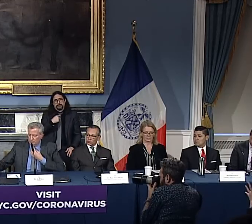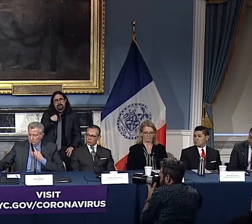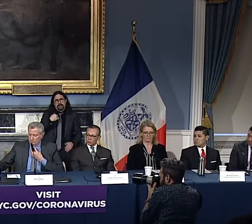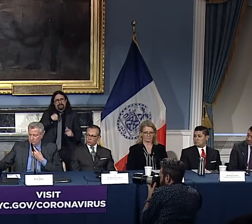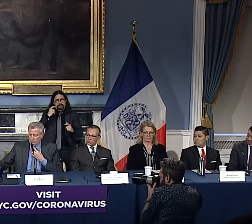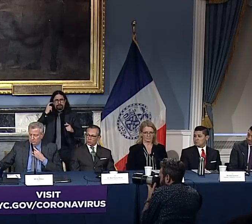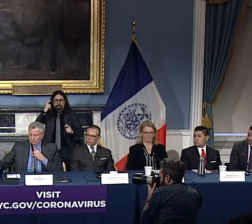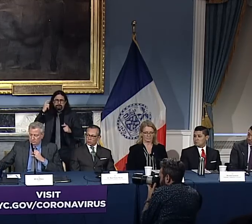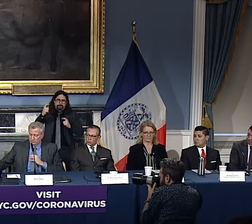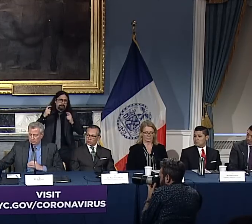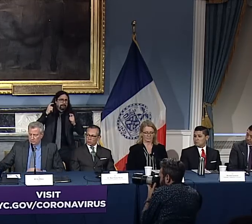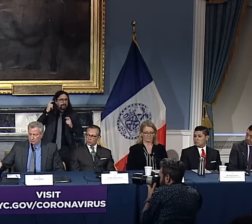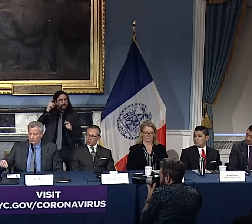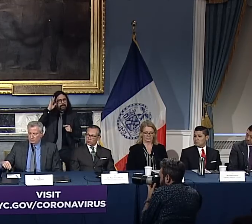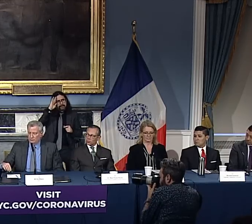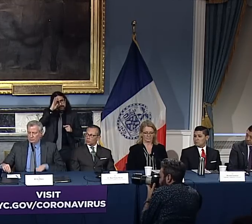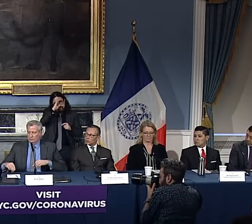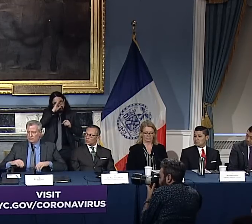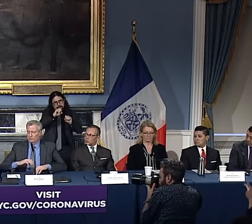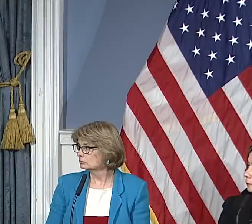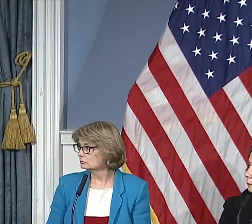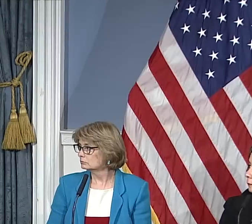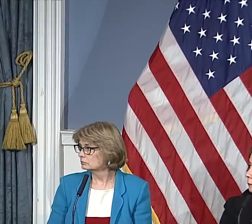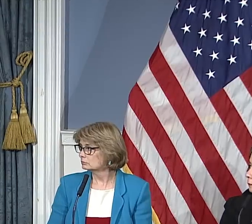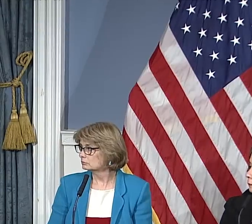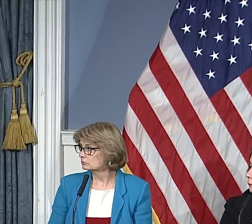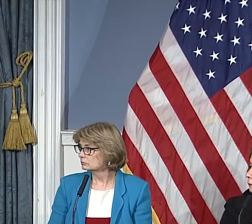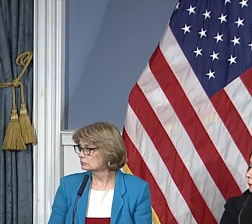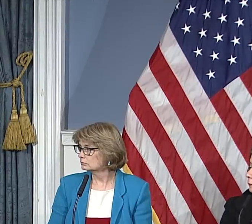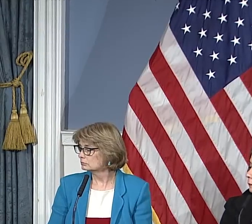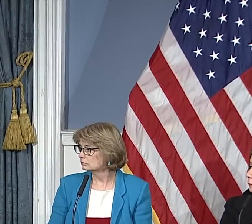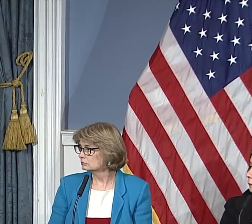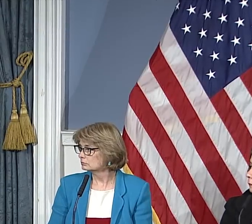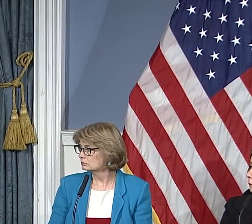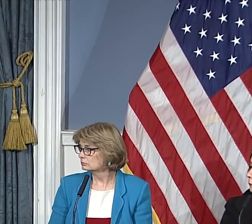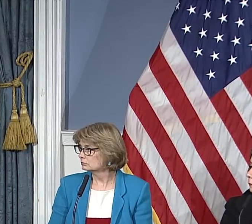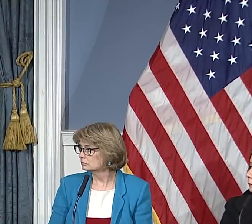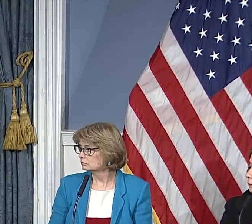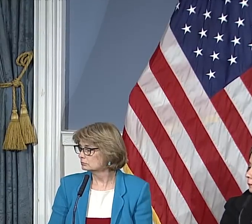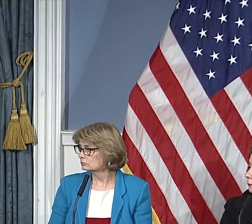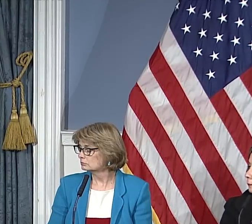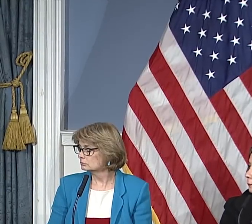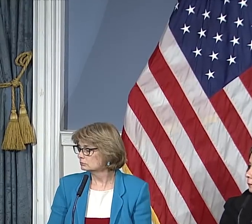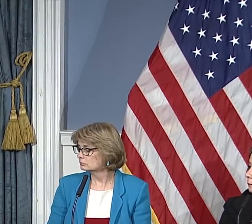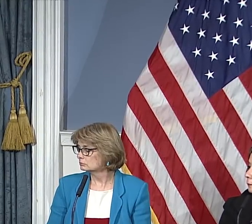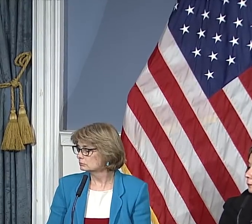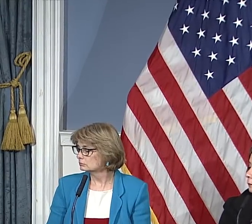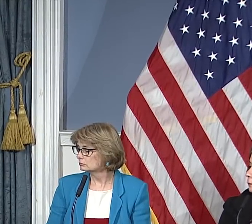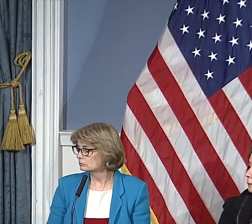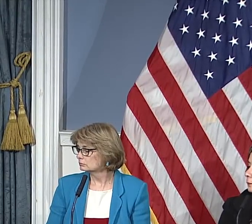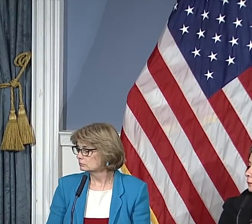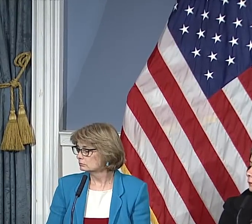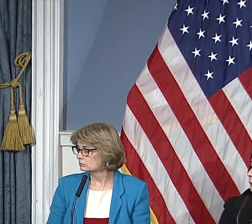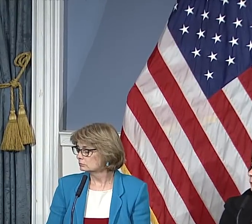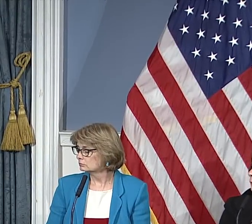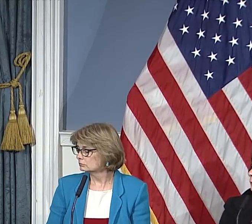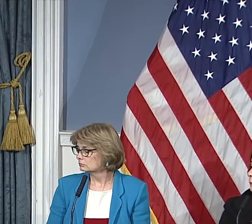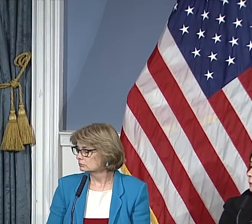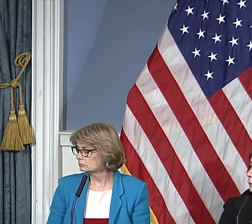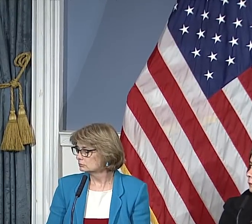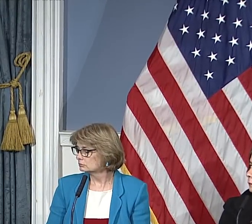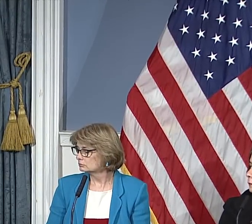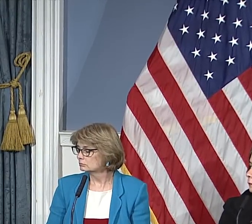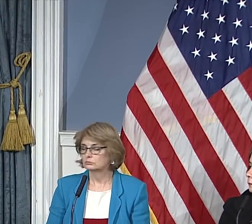of people who are sick. So again, when you go back to what the mayor has said, that 80% of the cases are unlikely to need